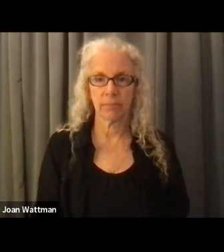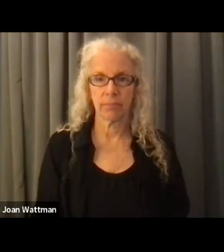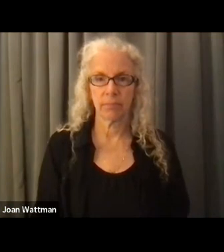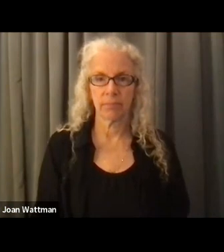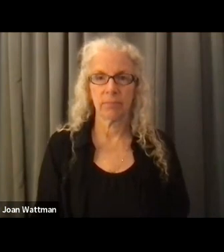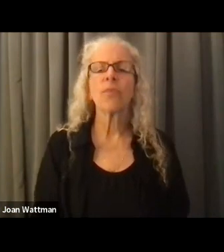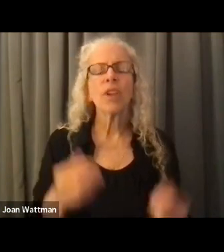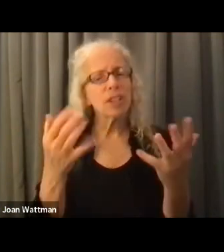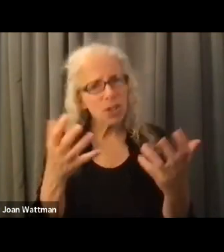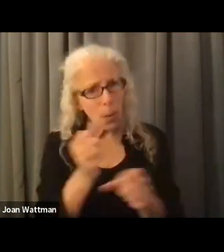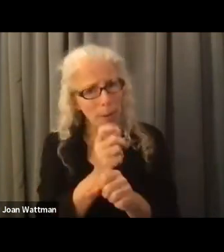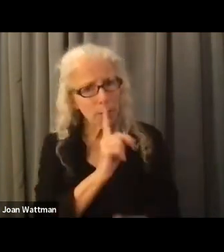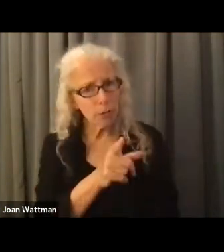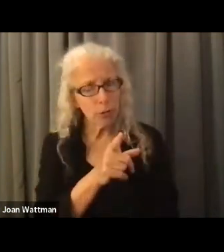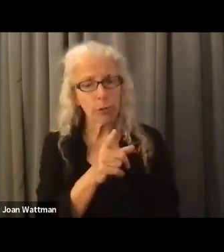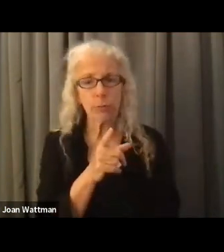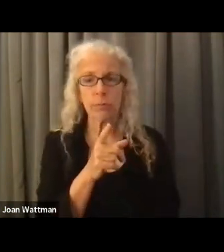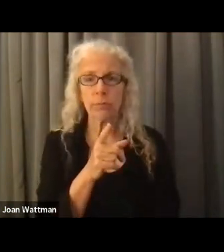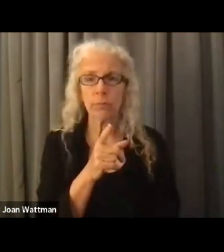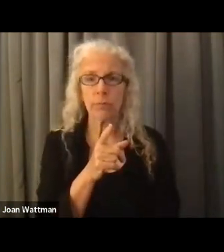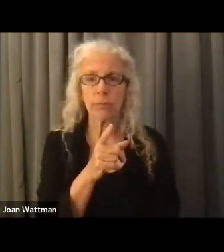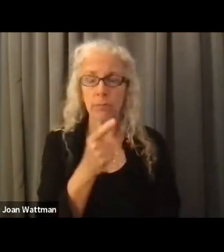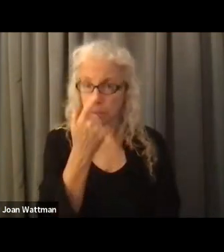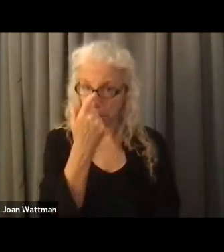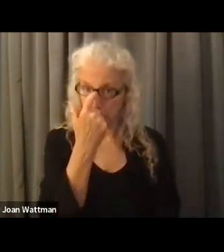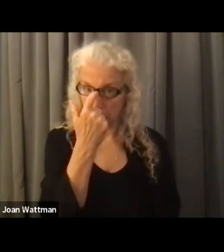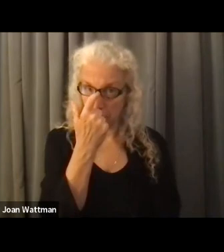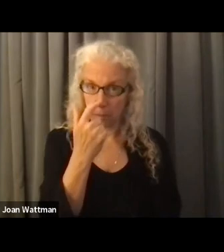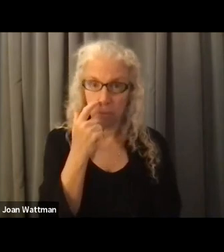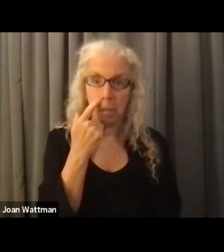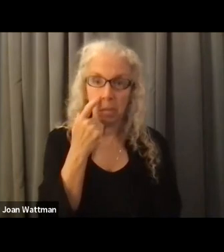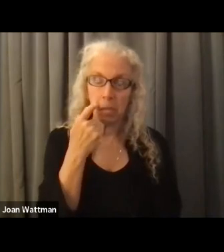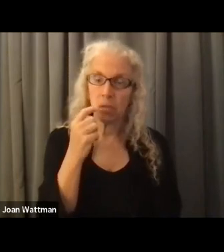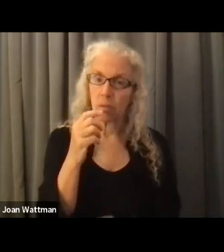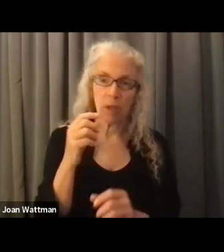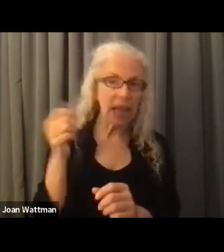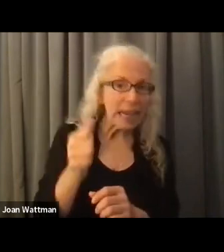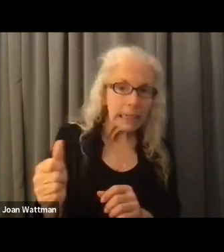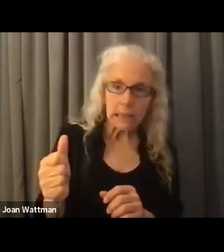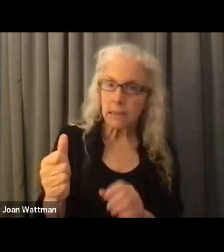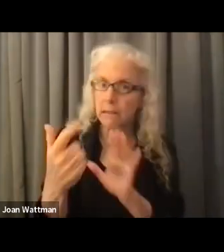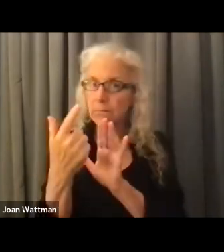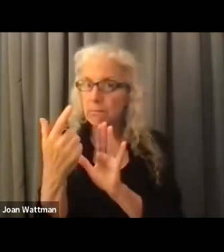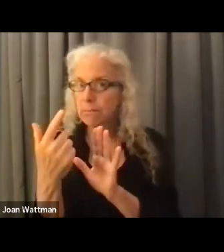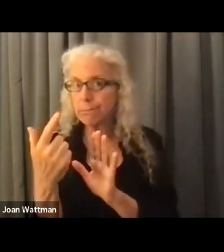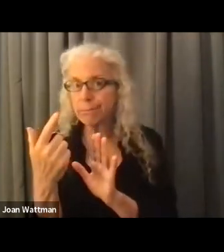I just want to make sure that we have, that there are no questions about the minutes.